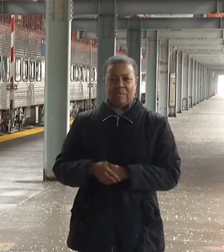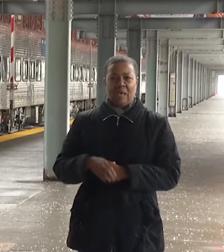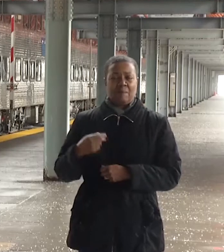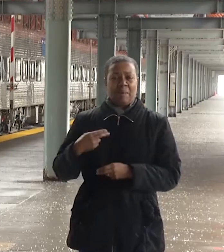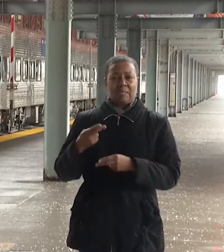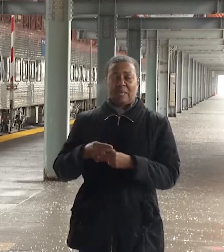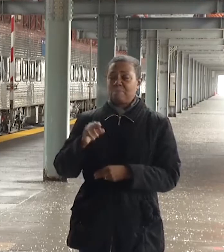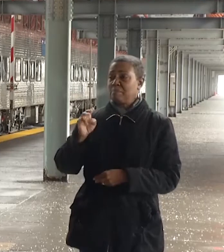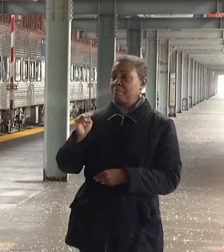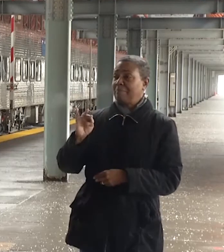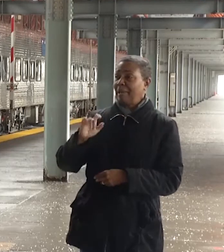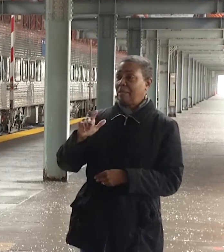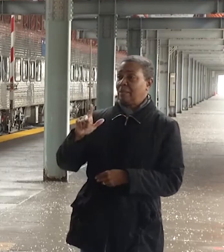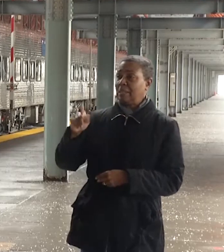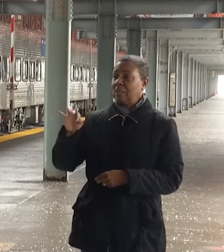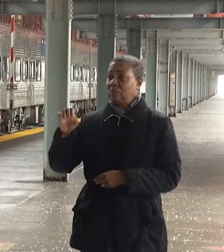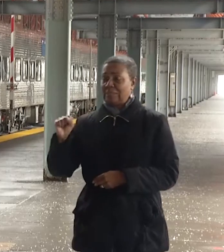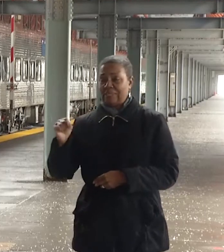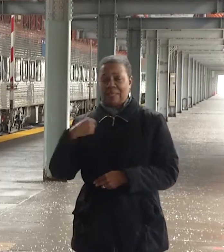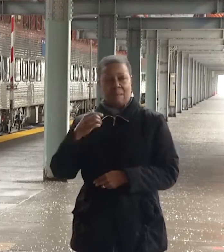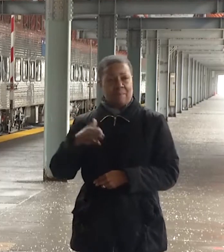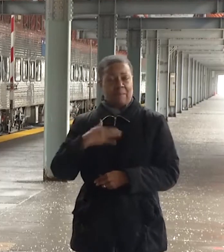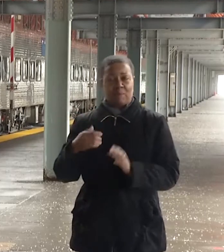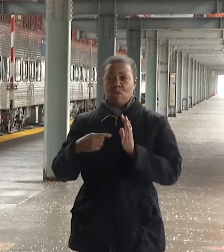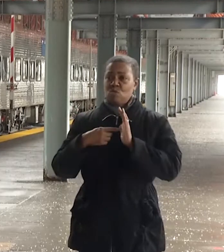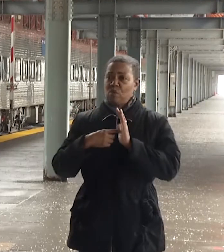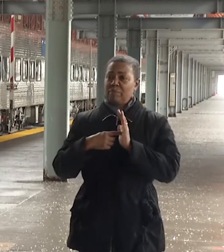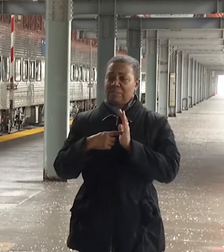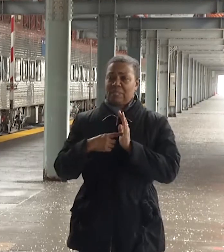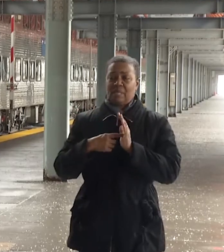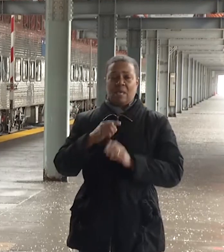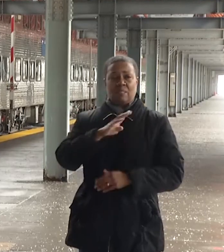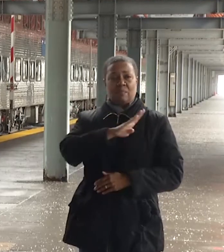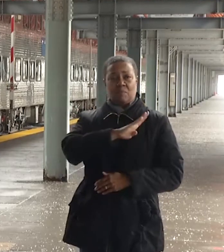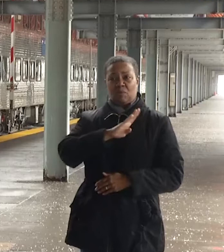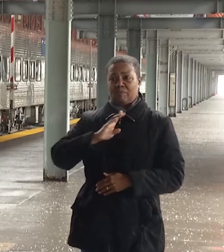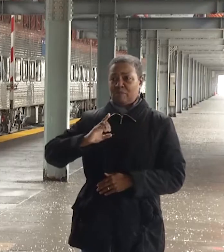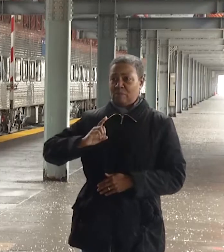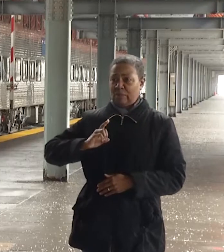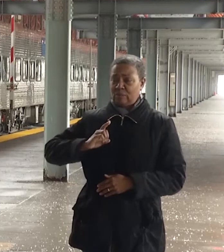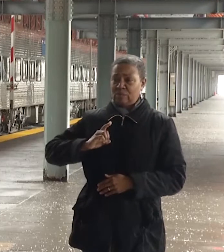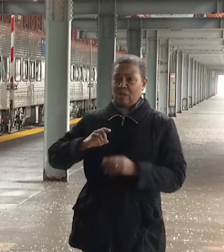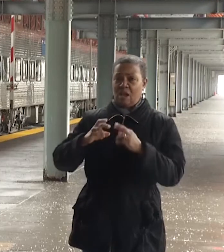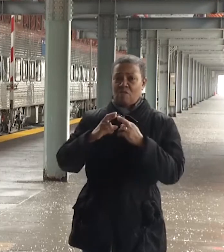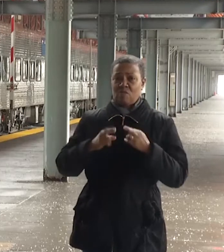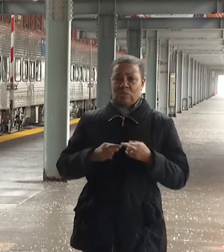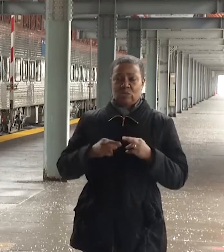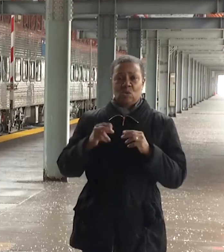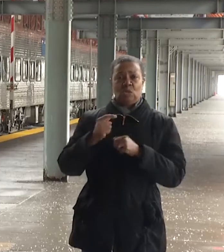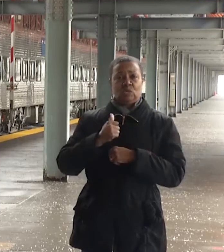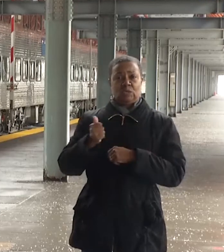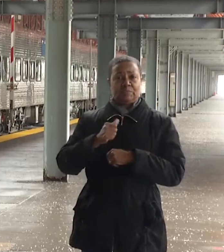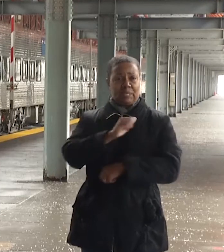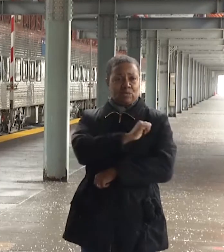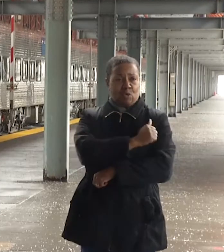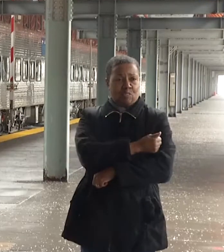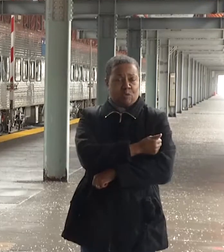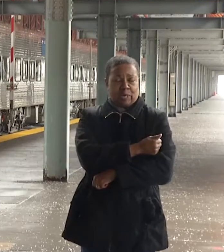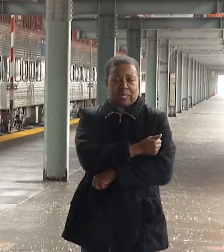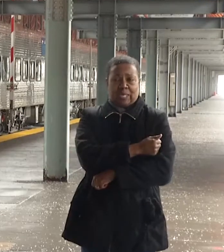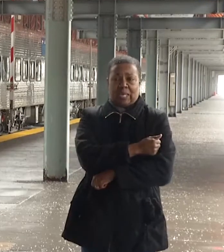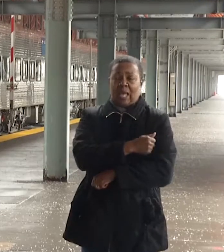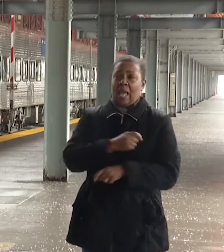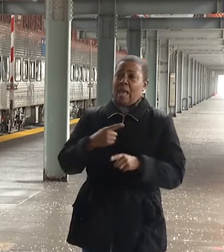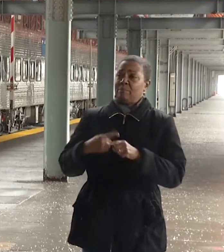is Michael Lewis, and I'm happy to be here representing both the Board of Directors of the Regional Transportation Authority and as